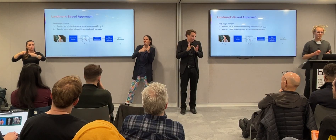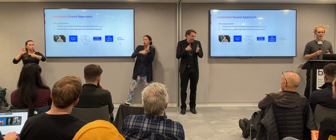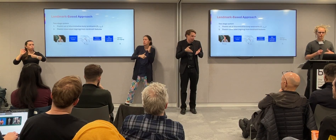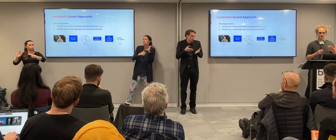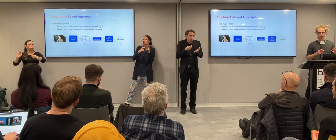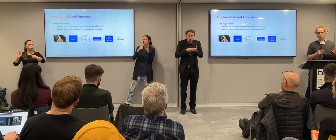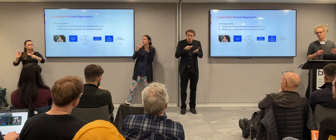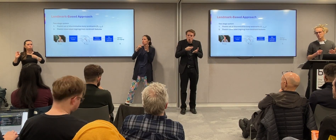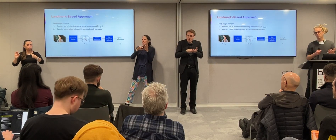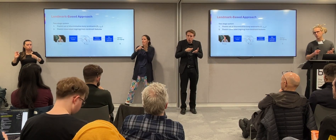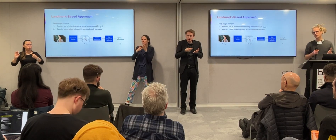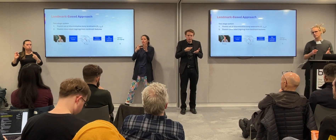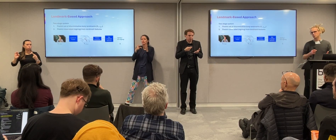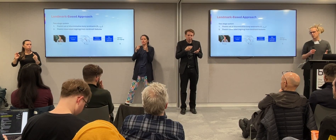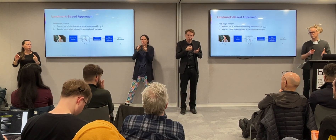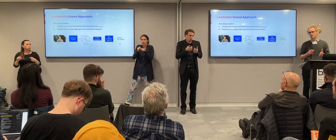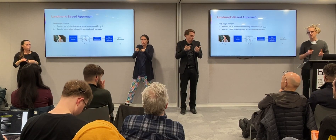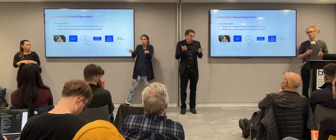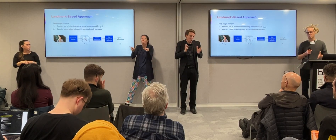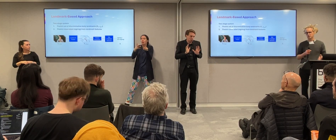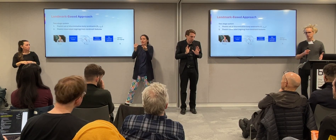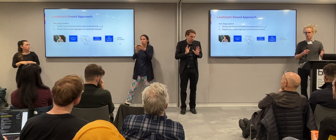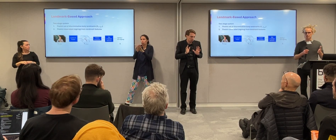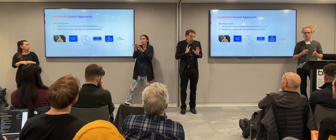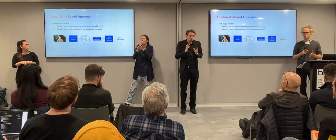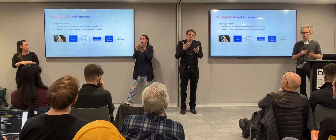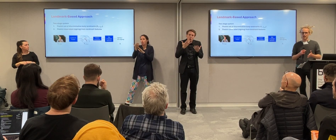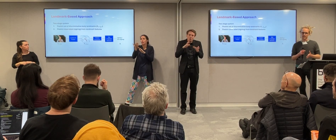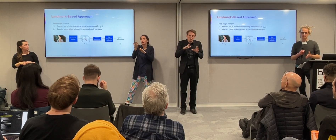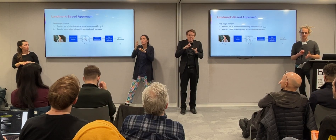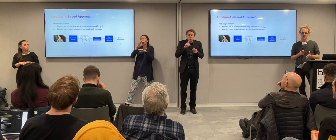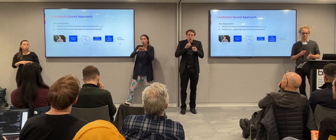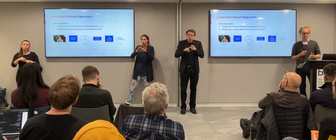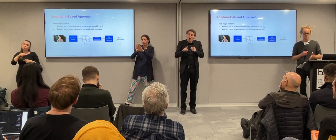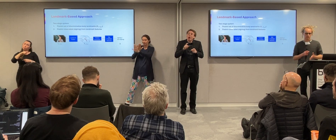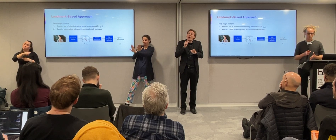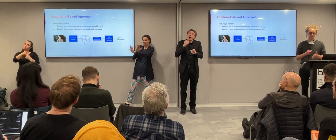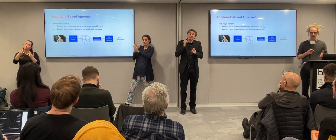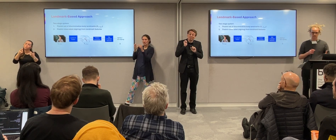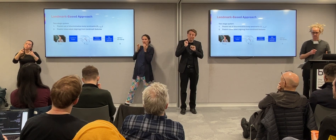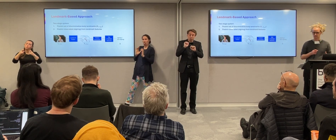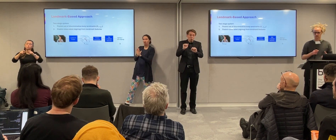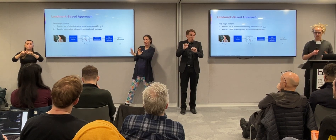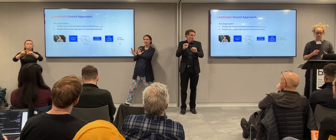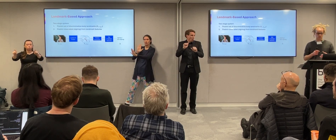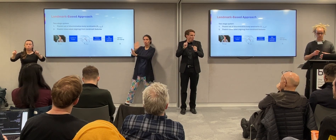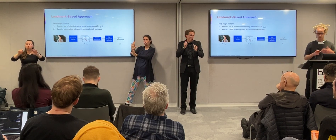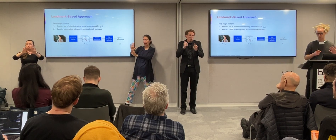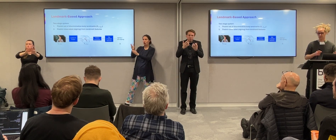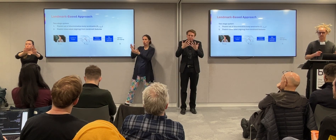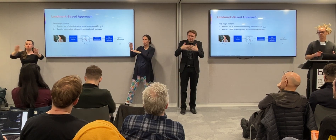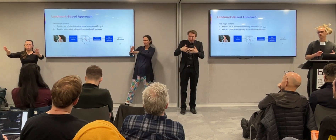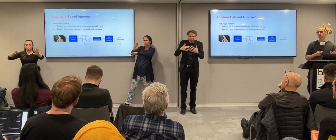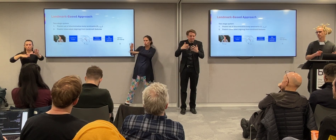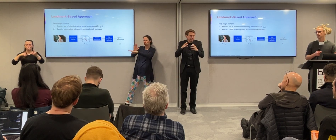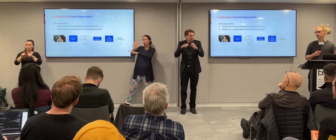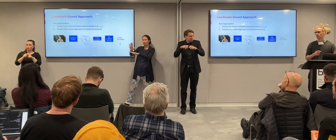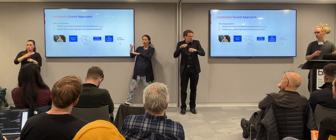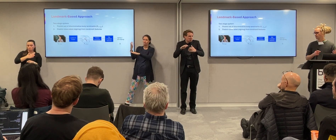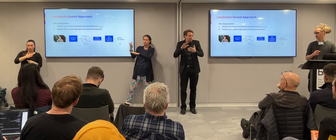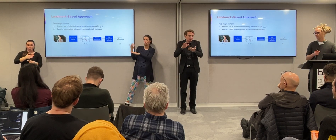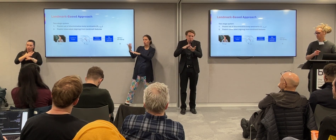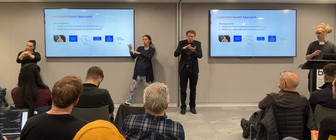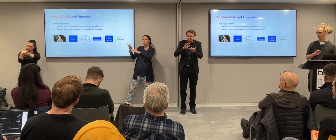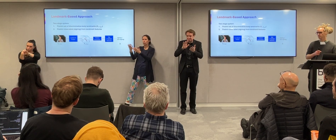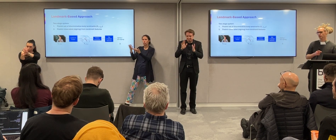to have this actually deployed and run on the client's devices. So if I'm running Teams